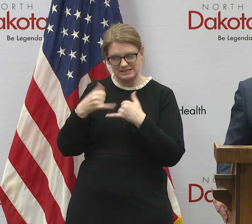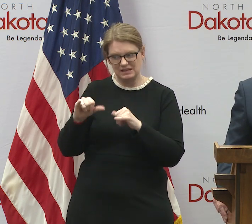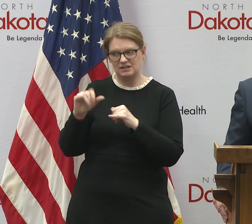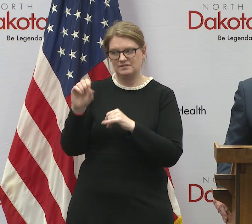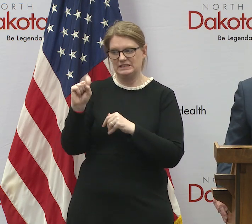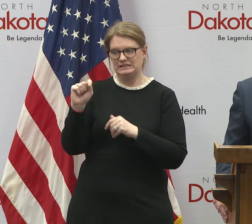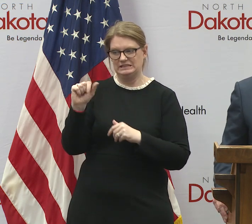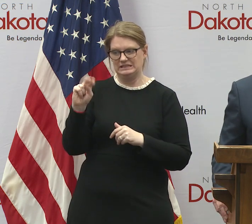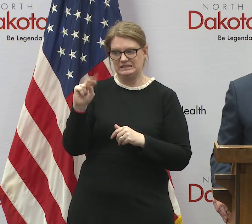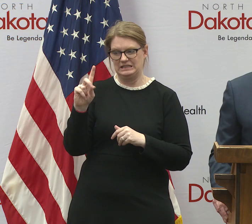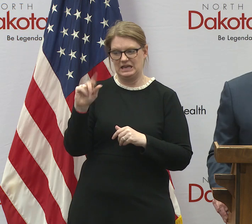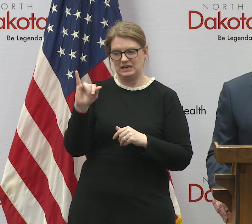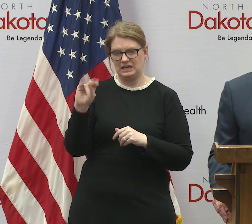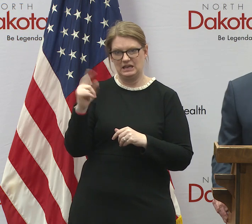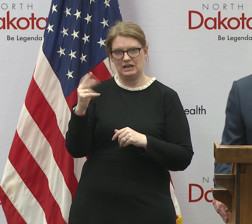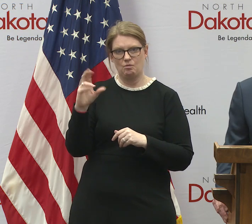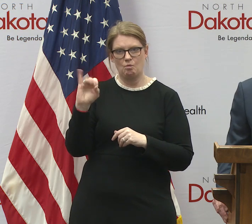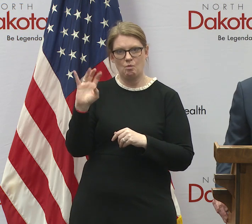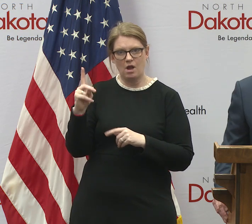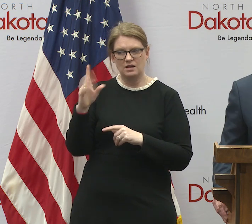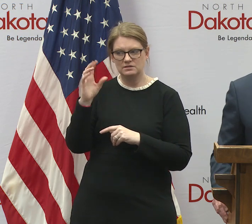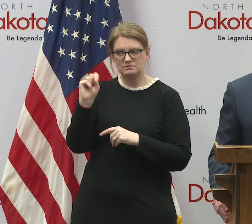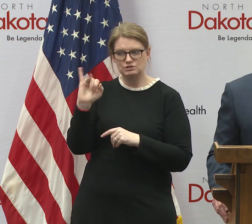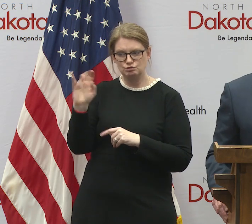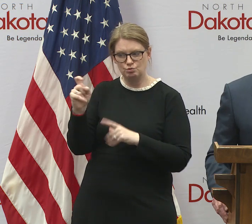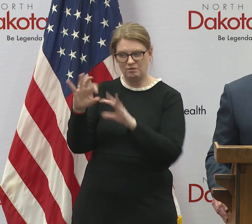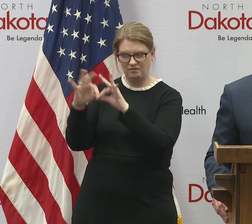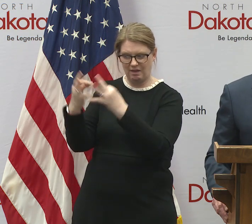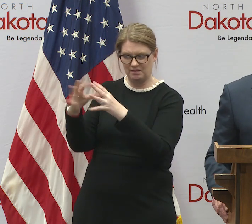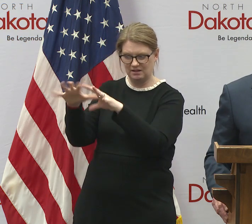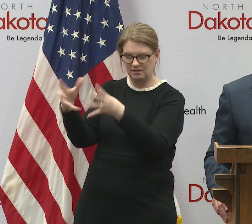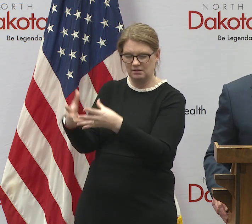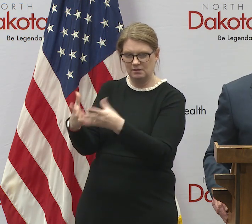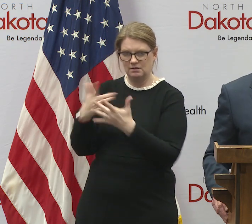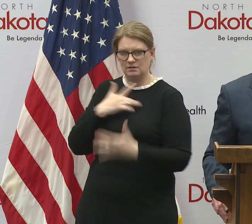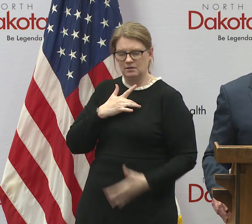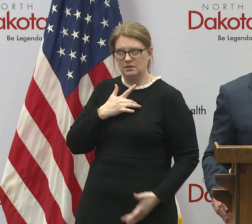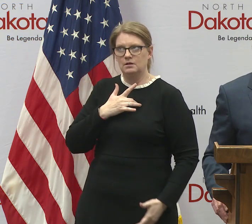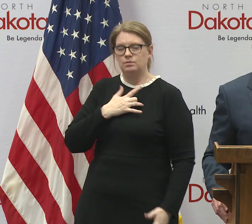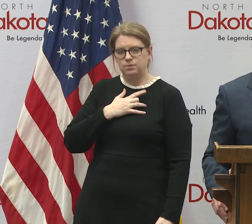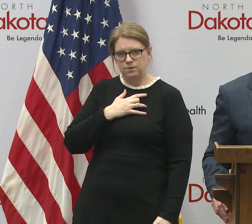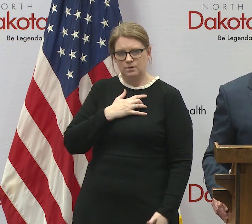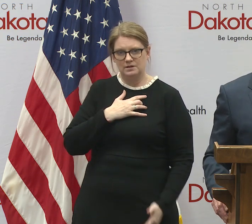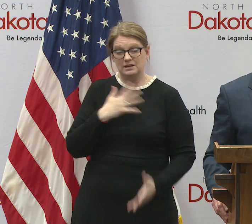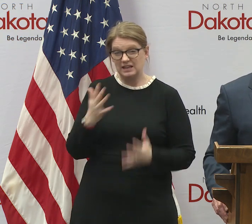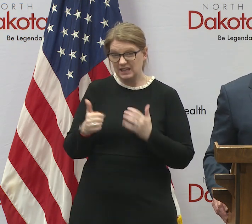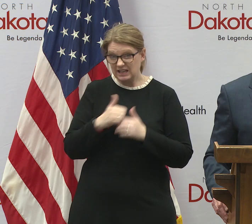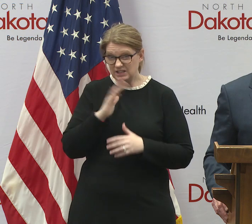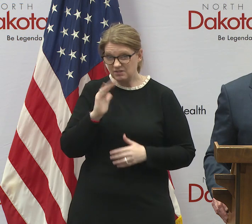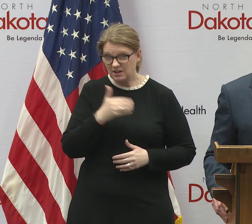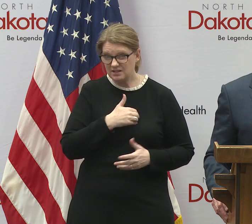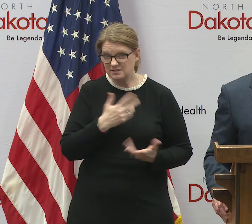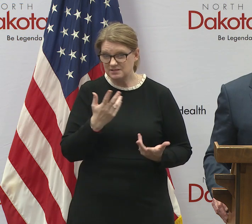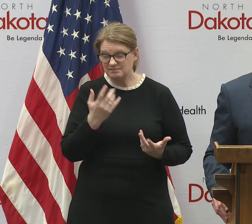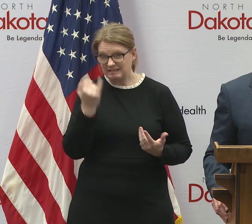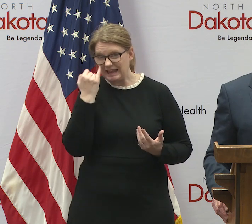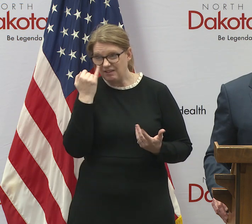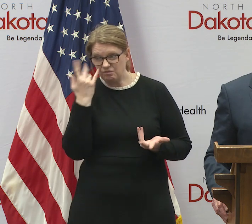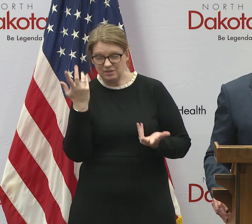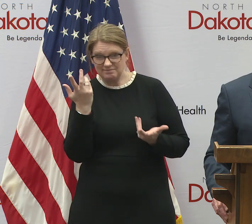family, and our hearts go out to all friends and relatives. But if this is a chance for each of us during this time, if we